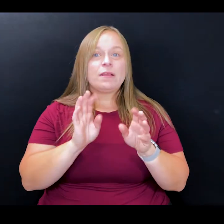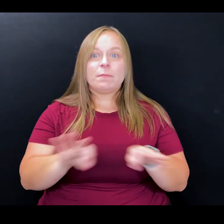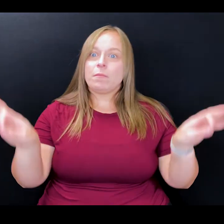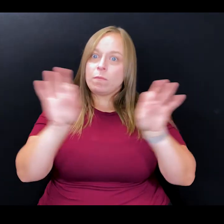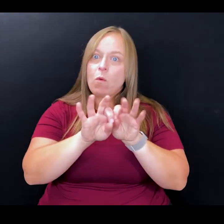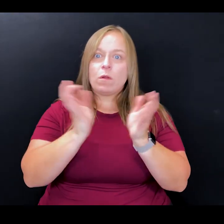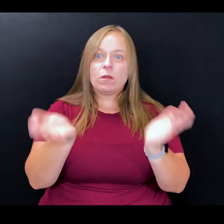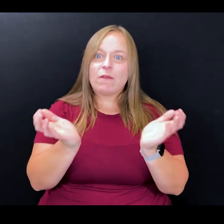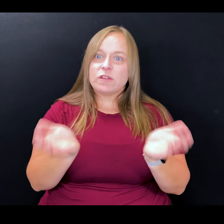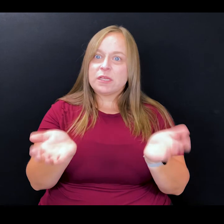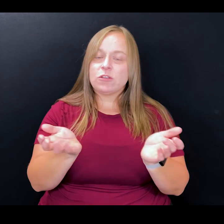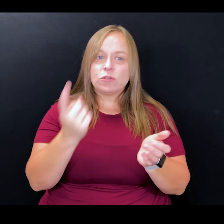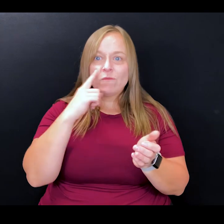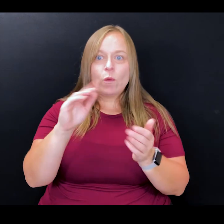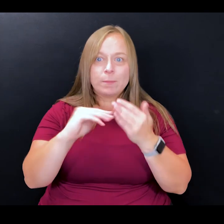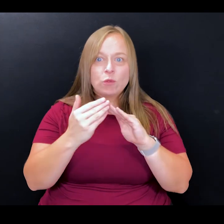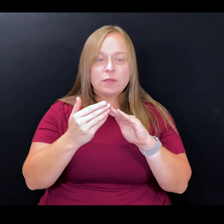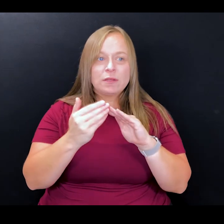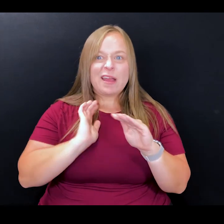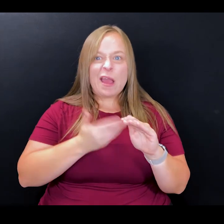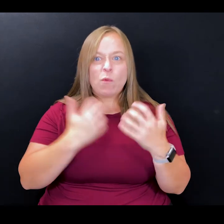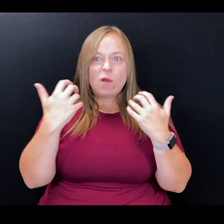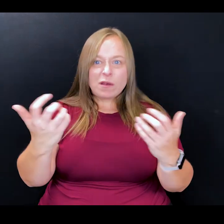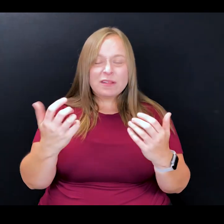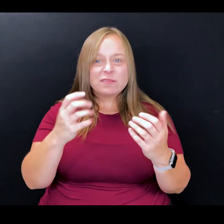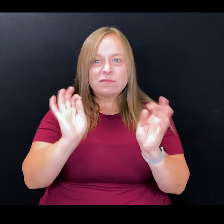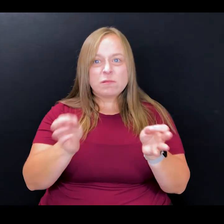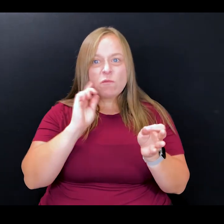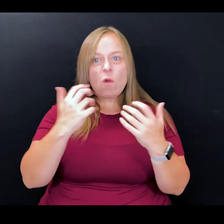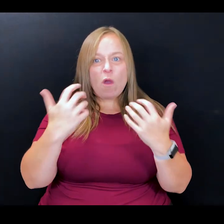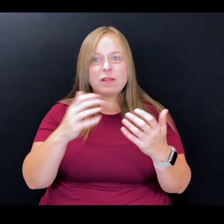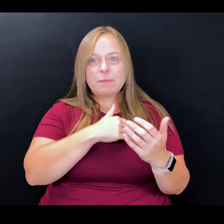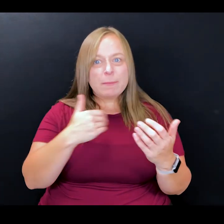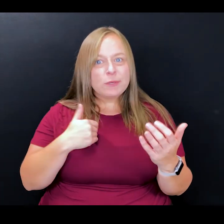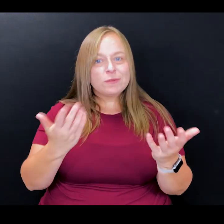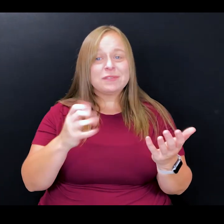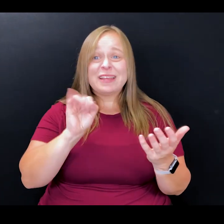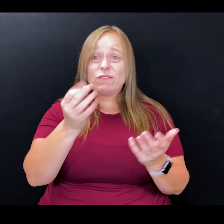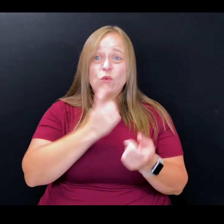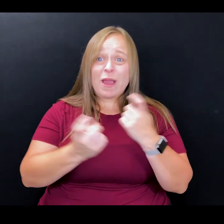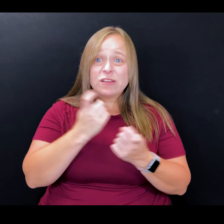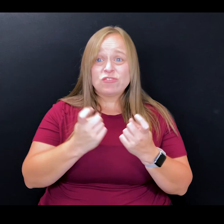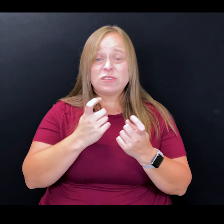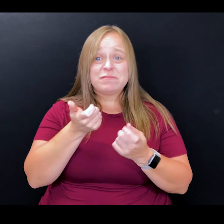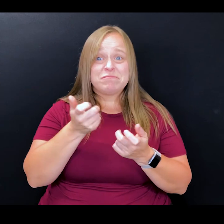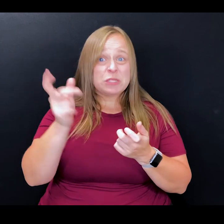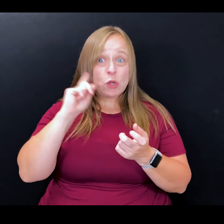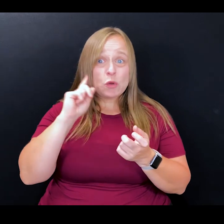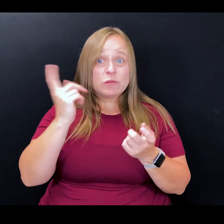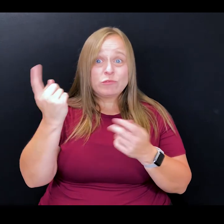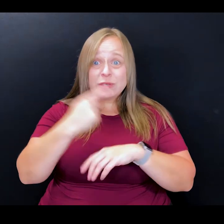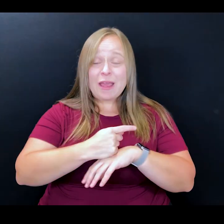important conversations for the community and for our audience, and certainly for our audience members. If you have any questions about anything you've heard